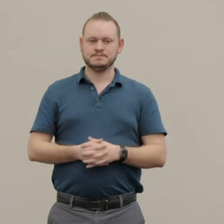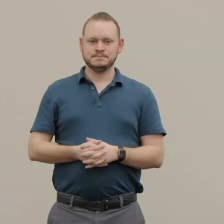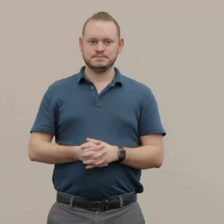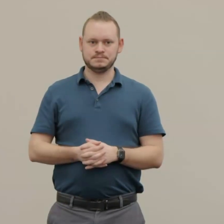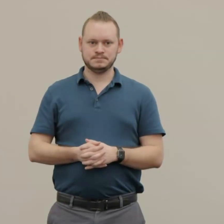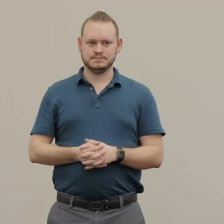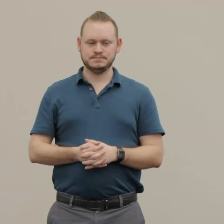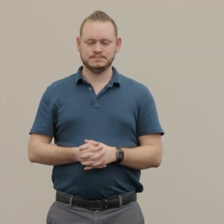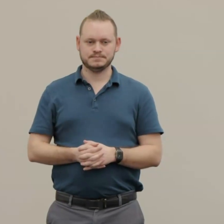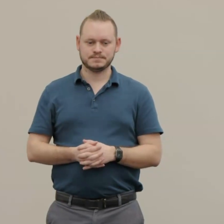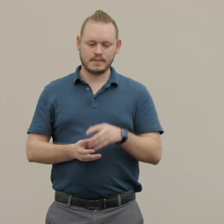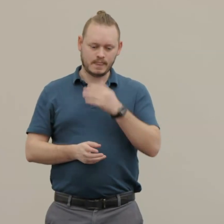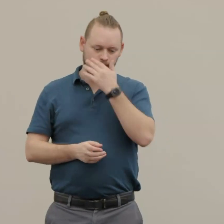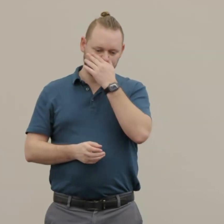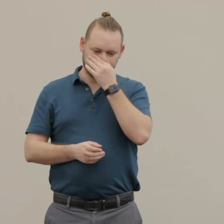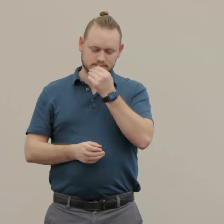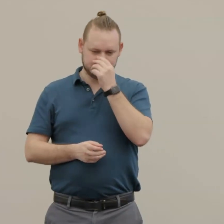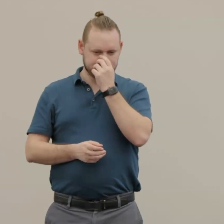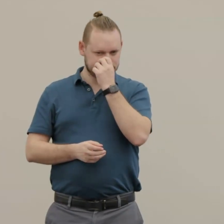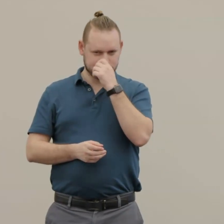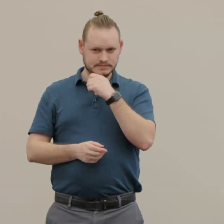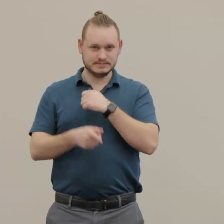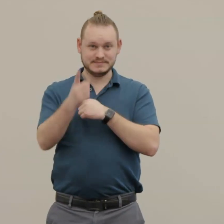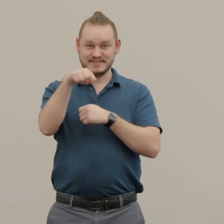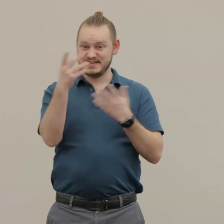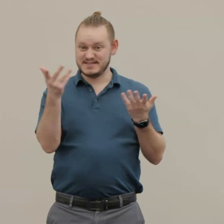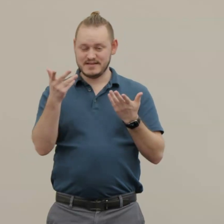This is a wall of words.